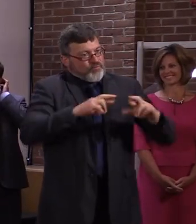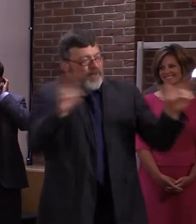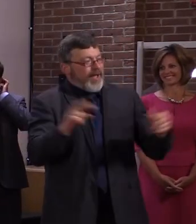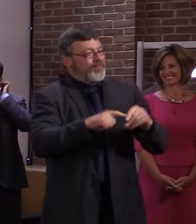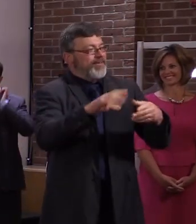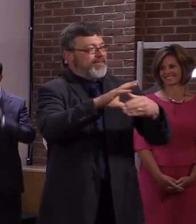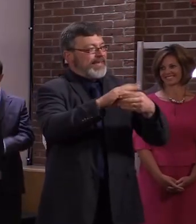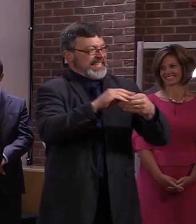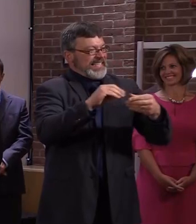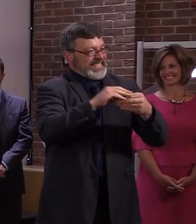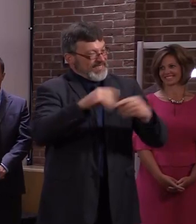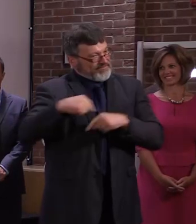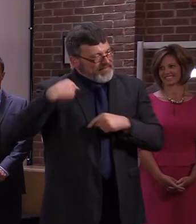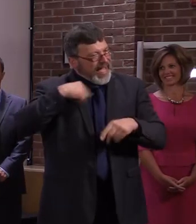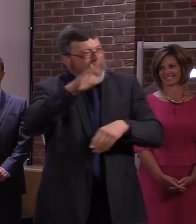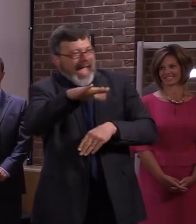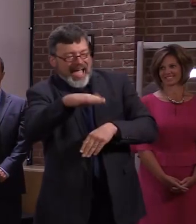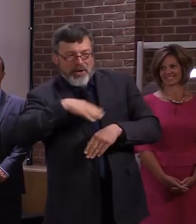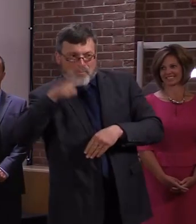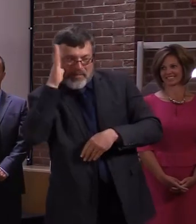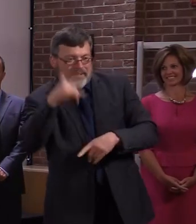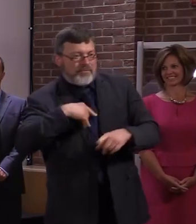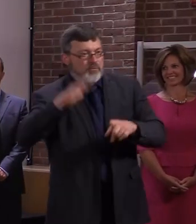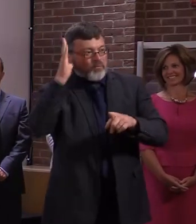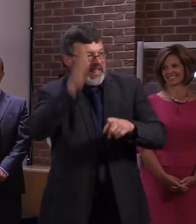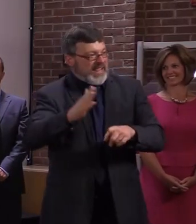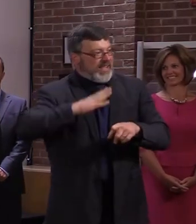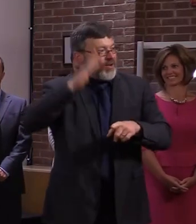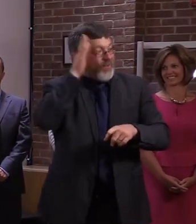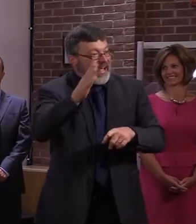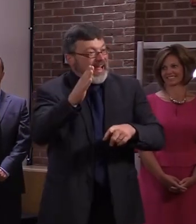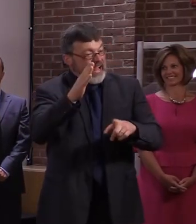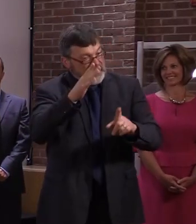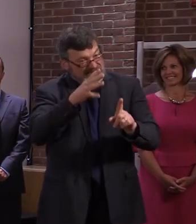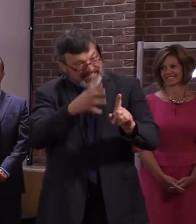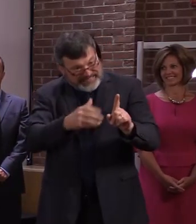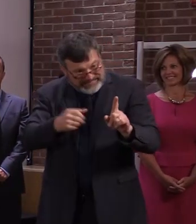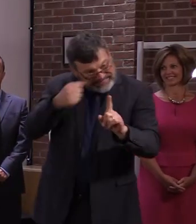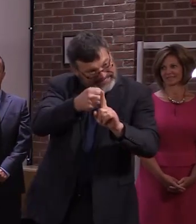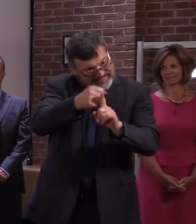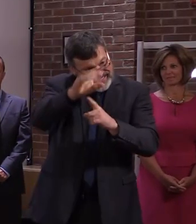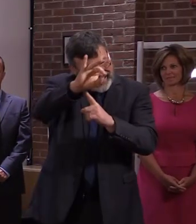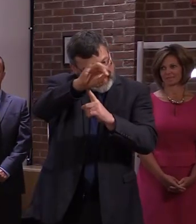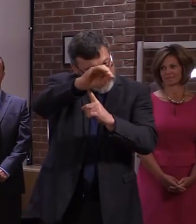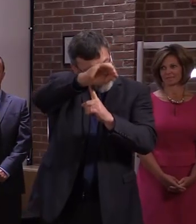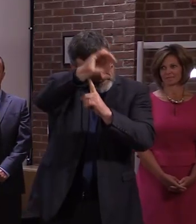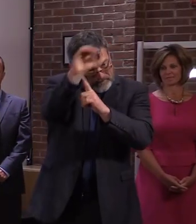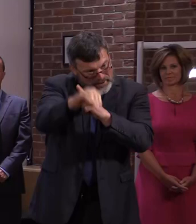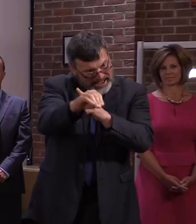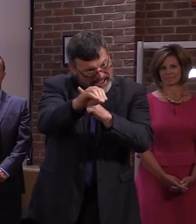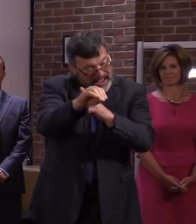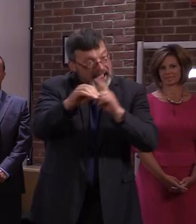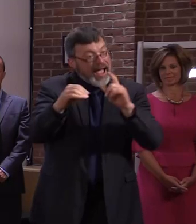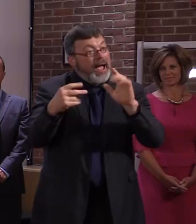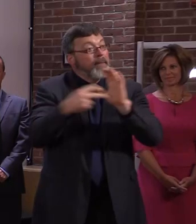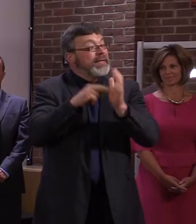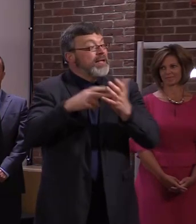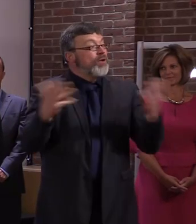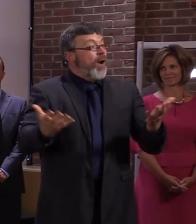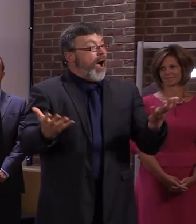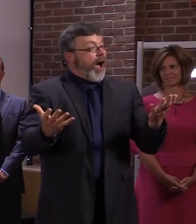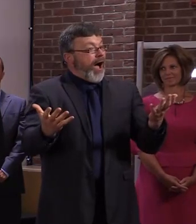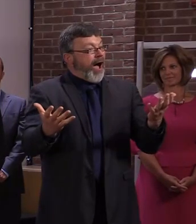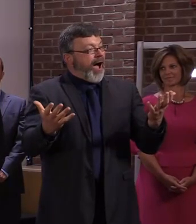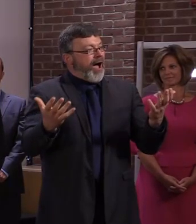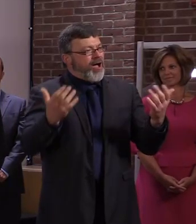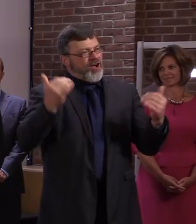months. Now that we hit 80%, as promised, effective immediately, I'm lifting all remaining state